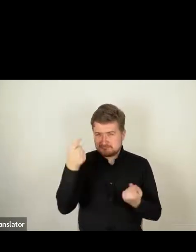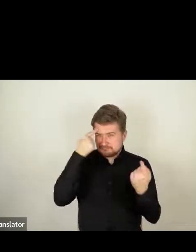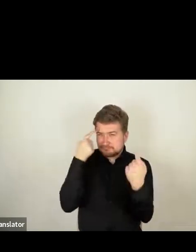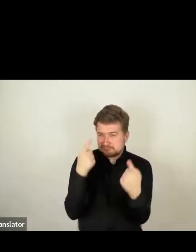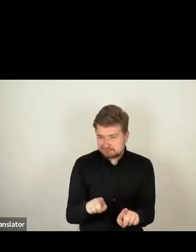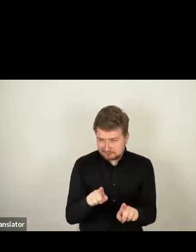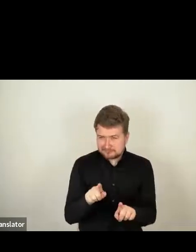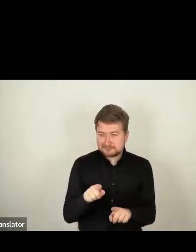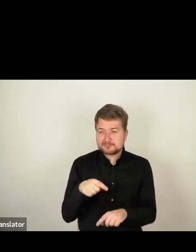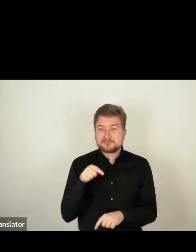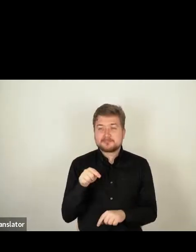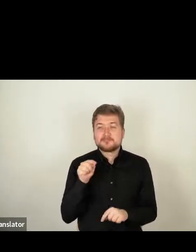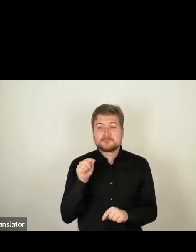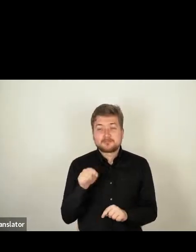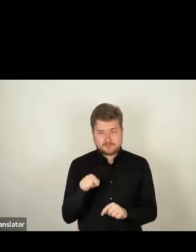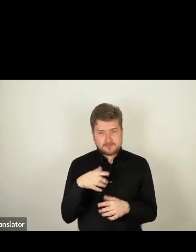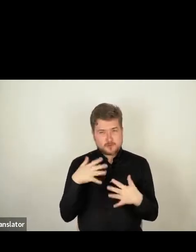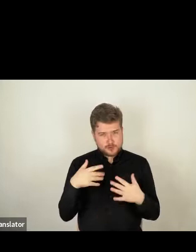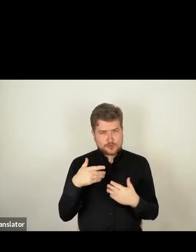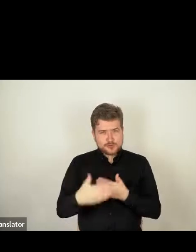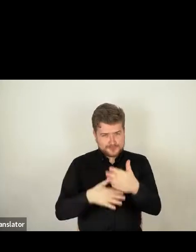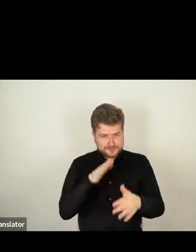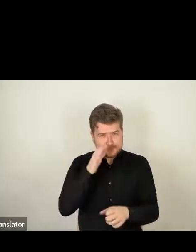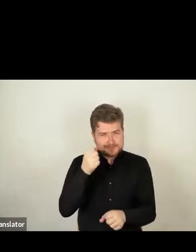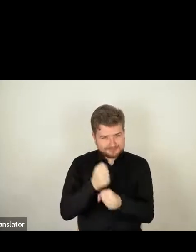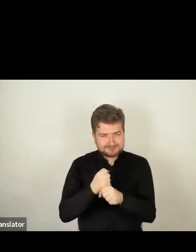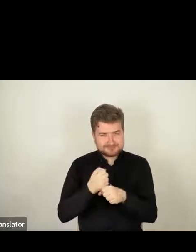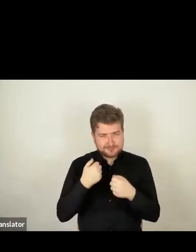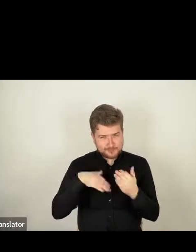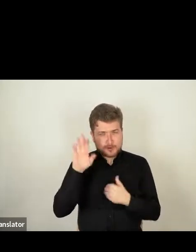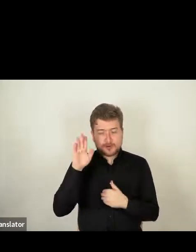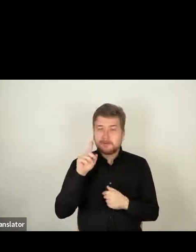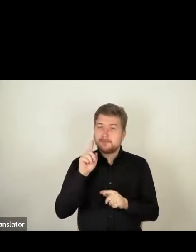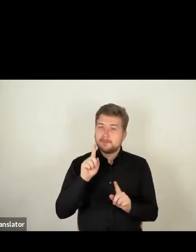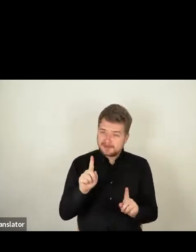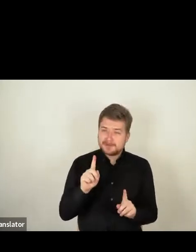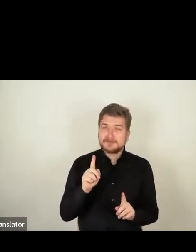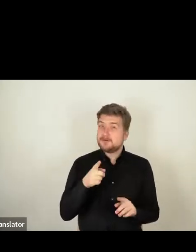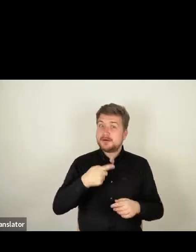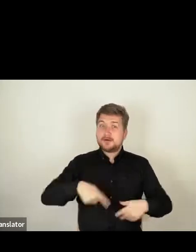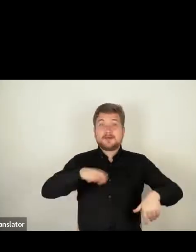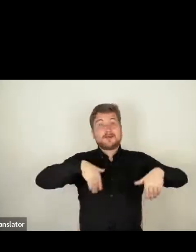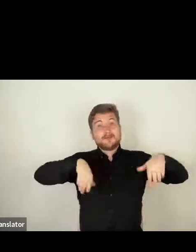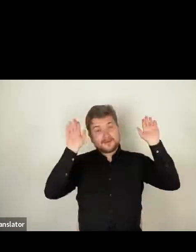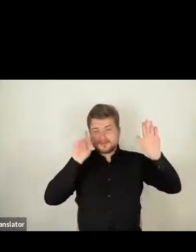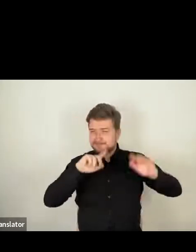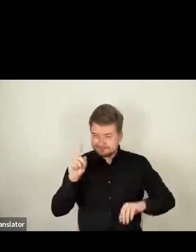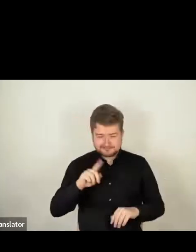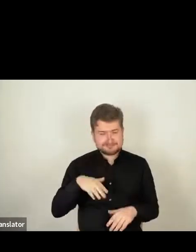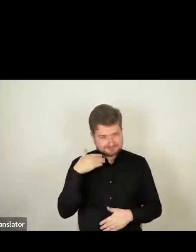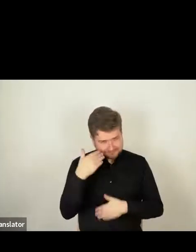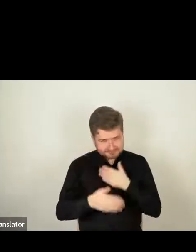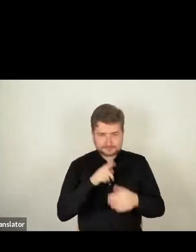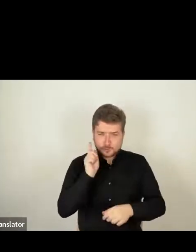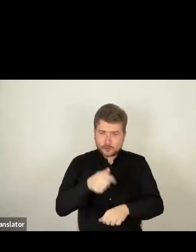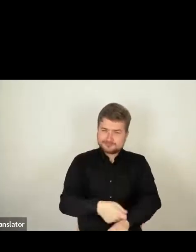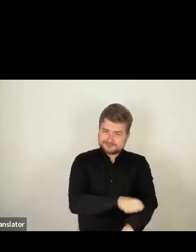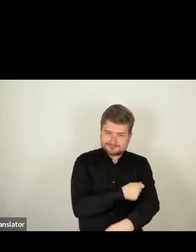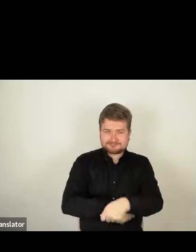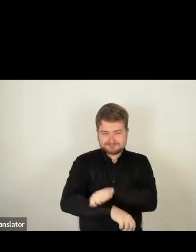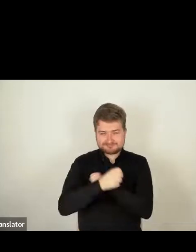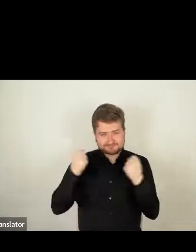this context, but this should not discourage us. On the contrary, it is extremely important that we continue talking about